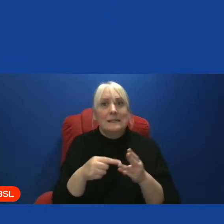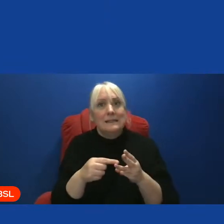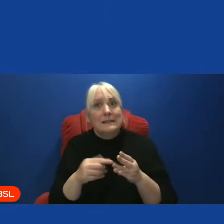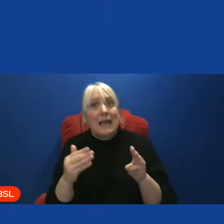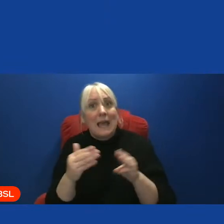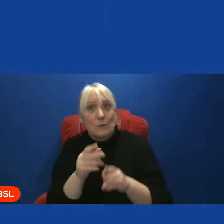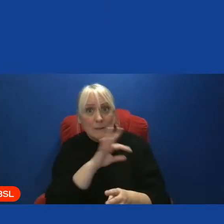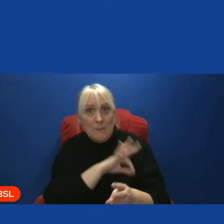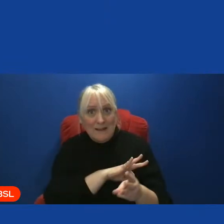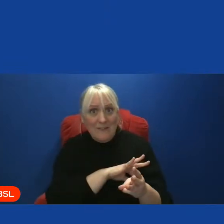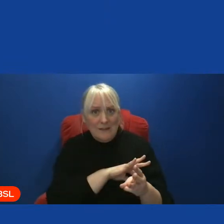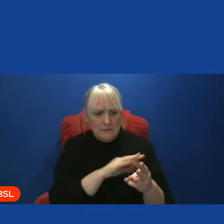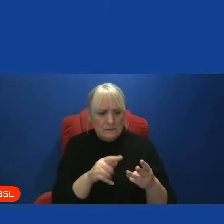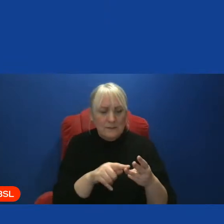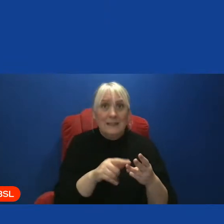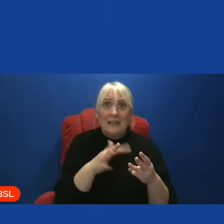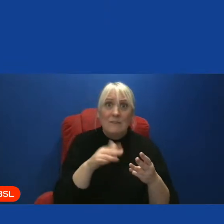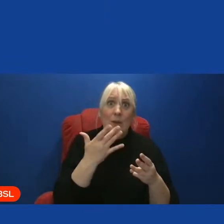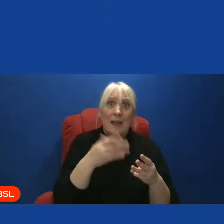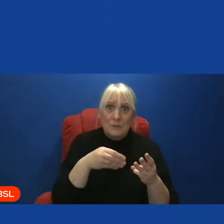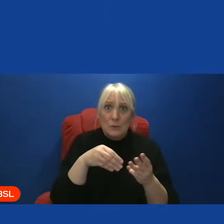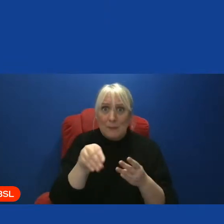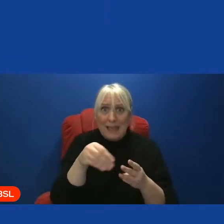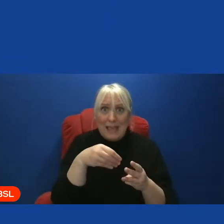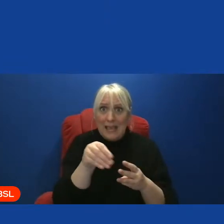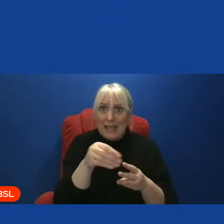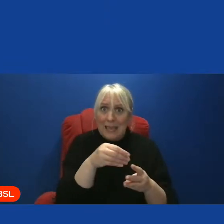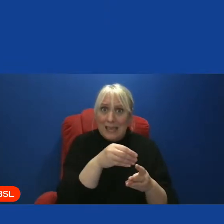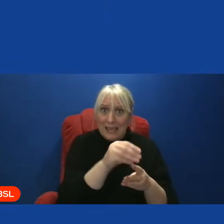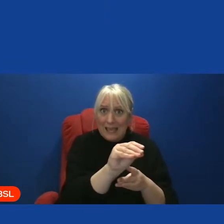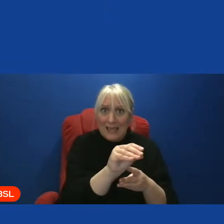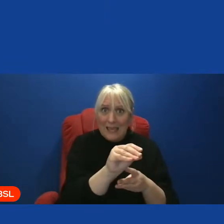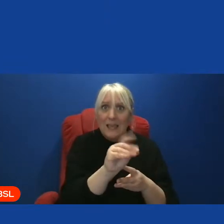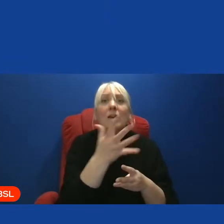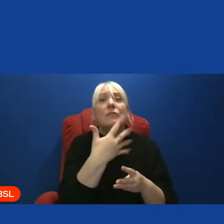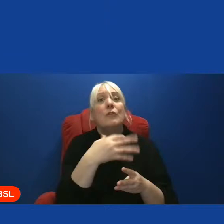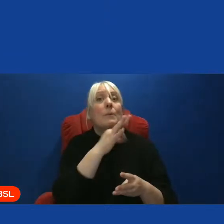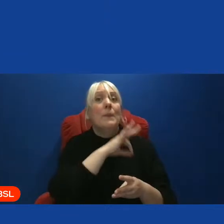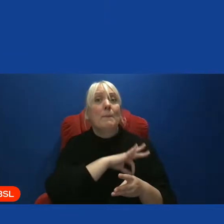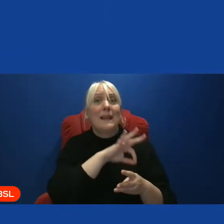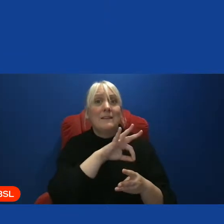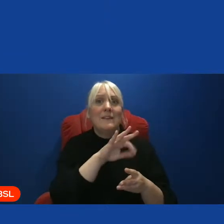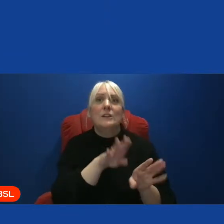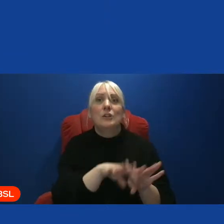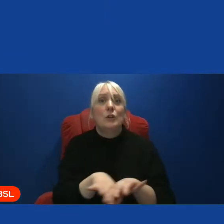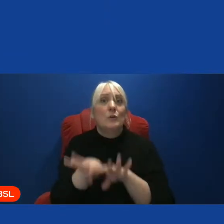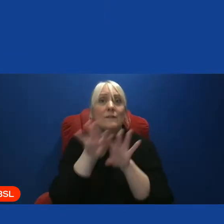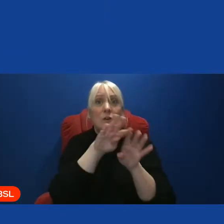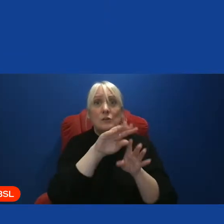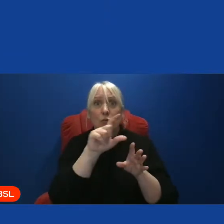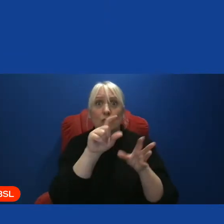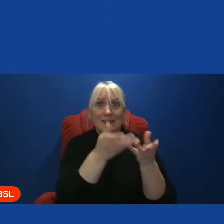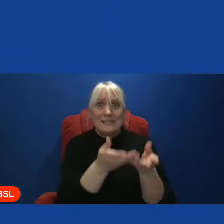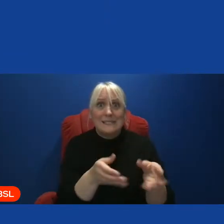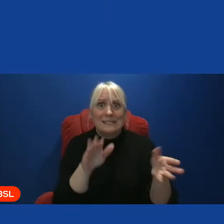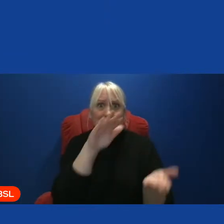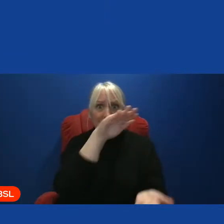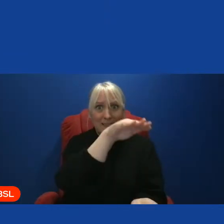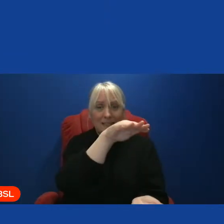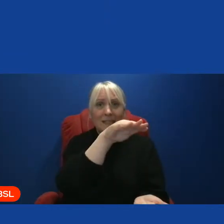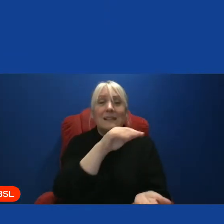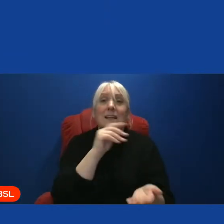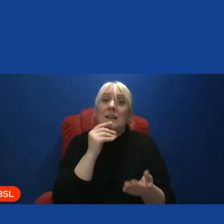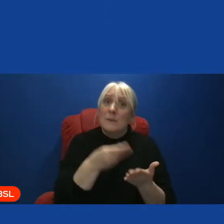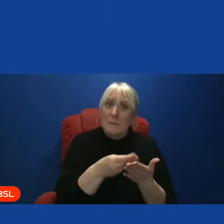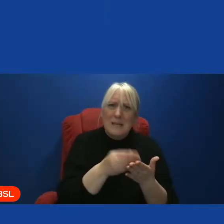housing benefit, child tax credit and working tax credit from the benefit part, from the universal credit part, of course the money's going to go up, isn't it?